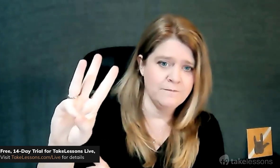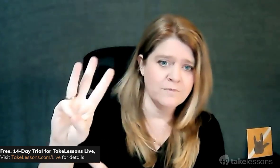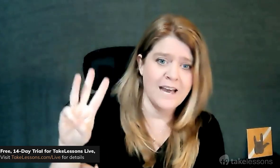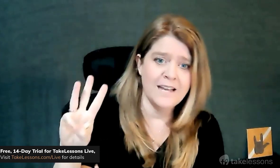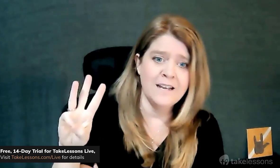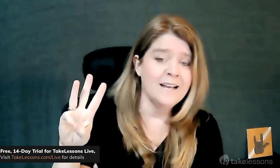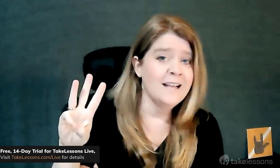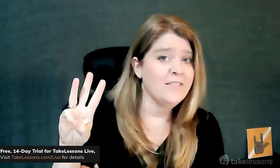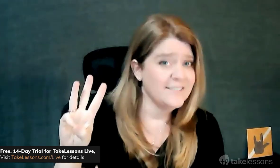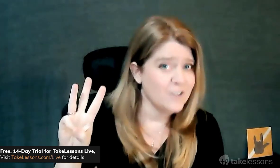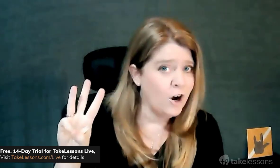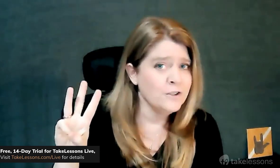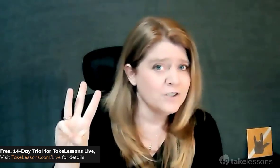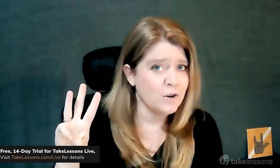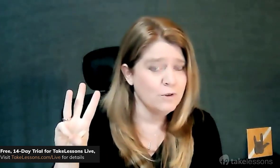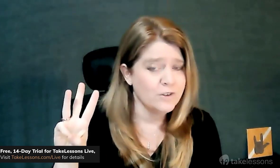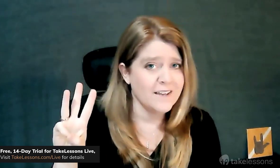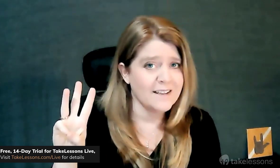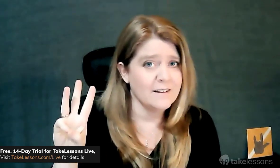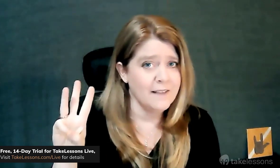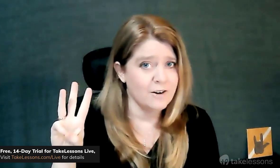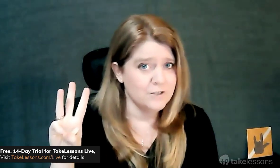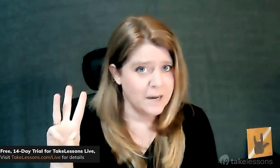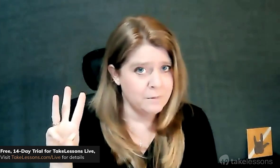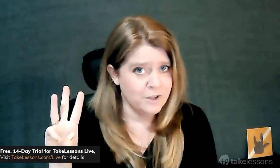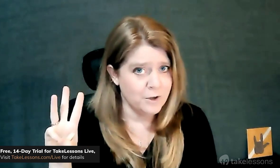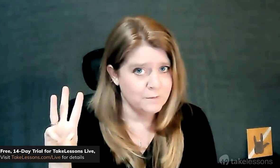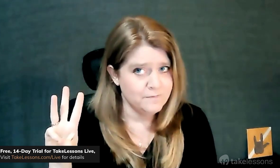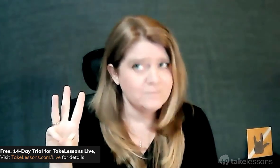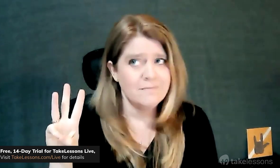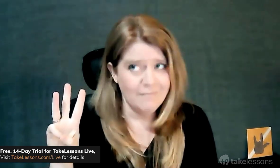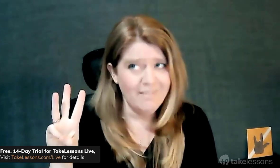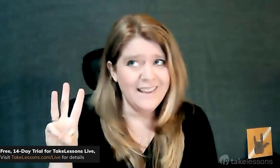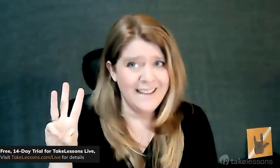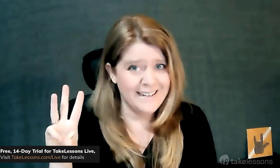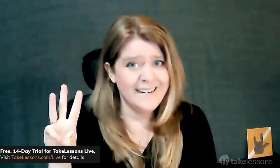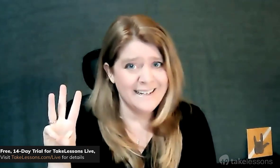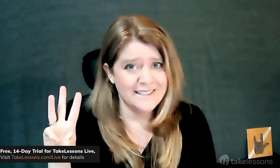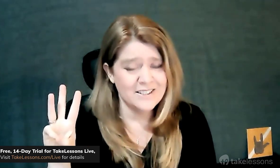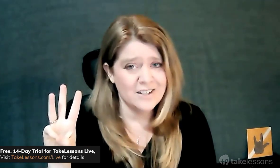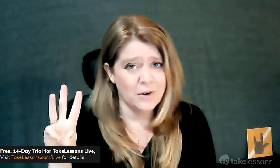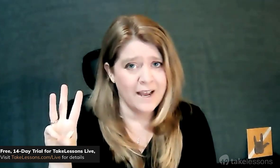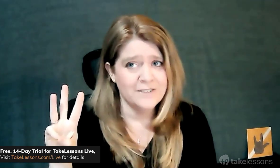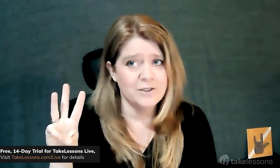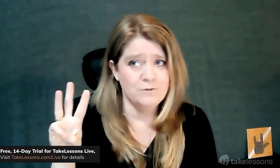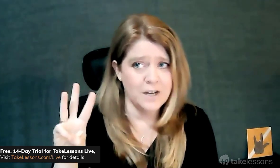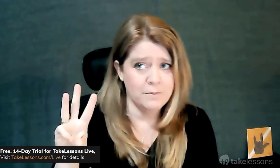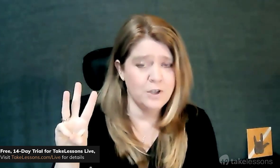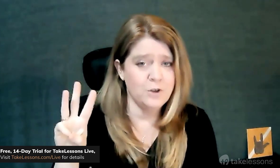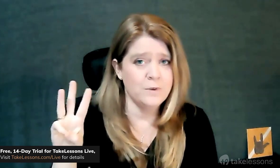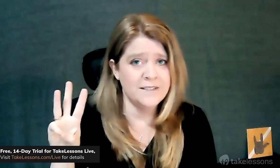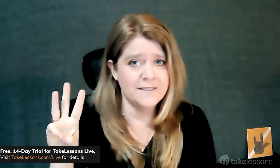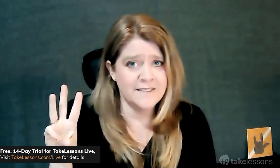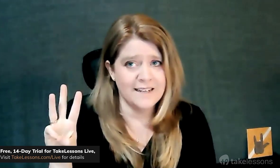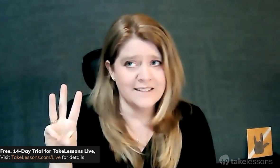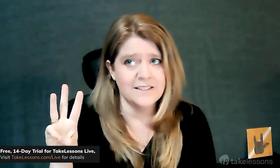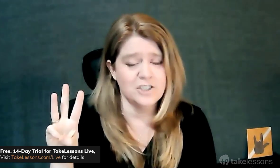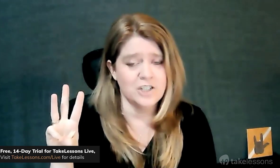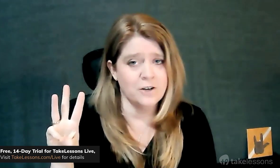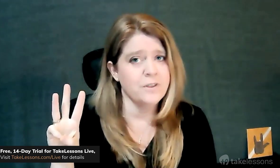Okay, this also looks like the letter W, and it is. Okay, so W and 6 share the